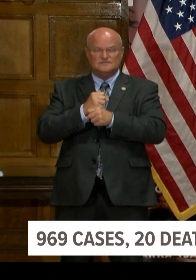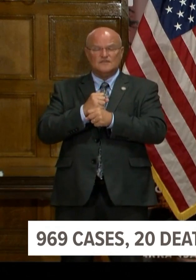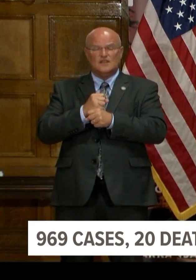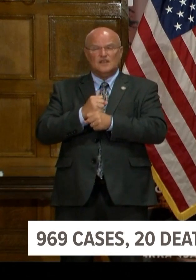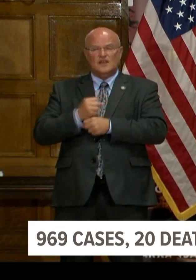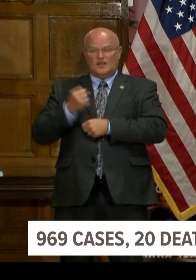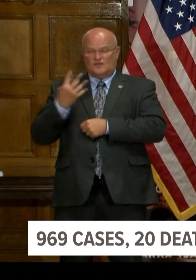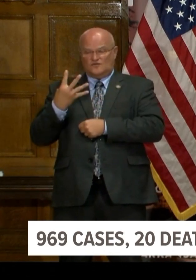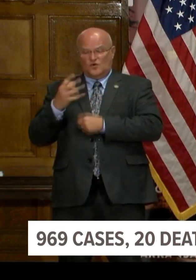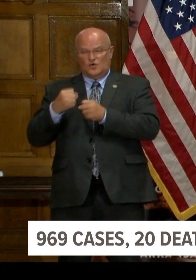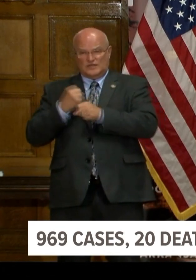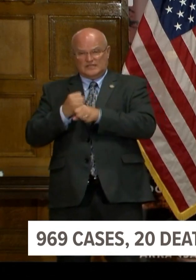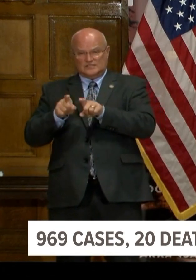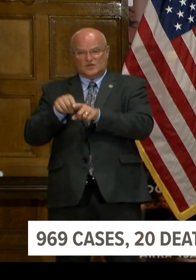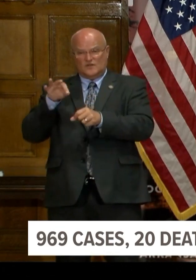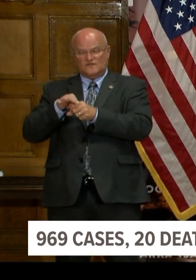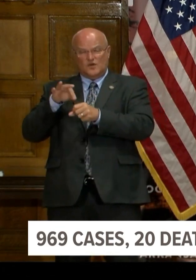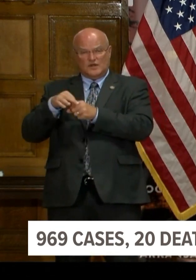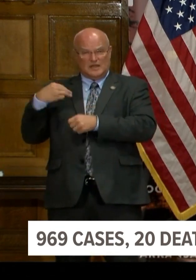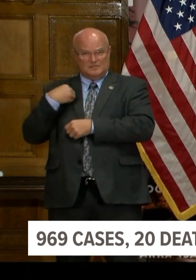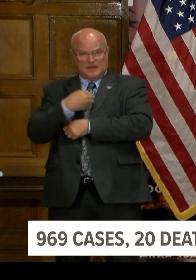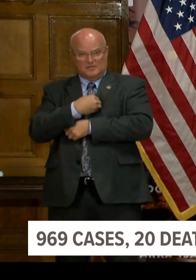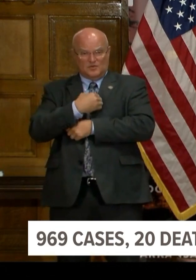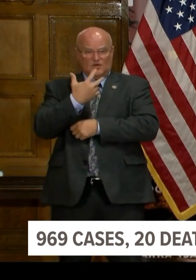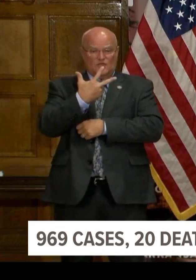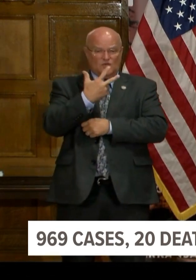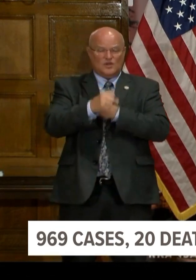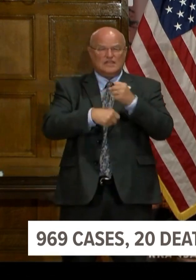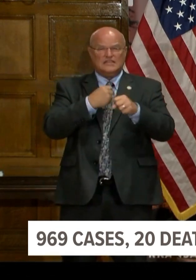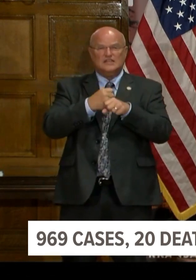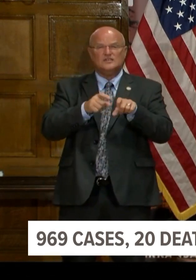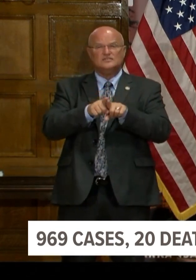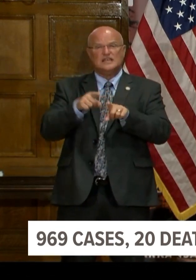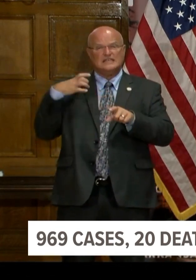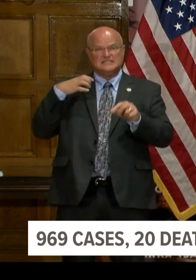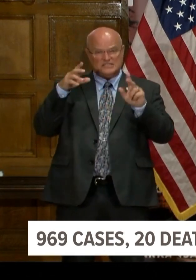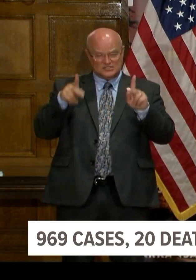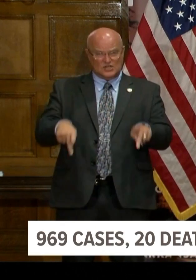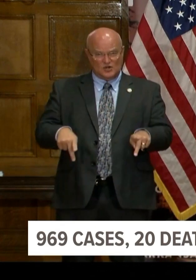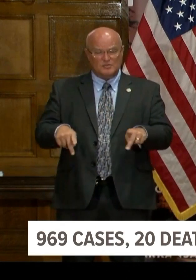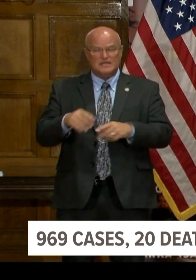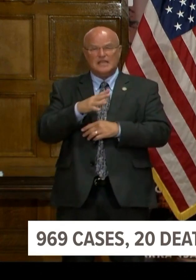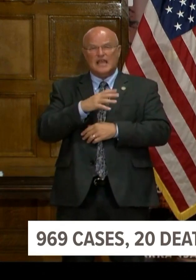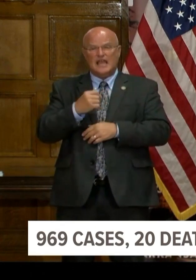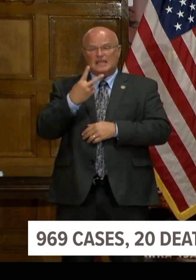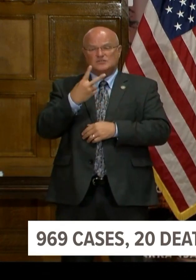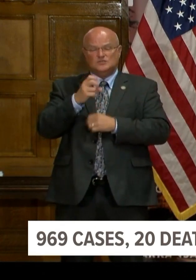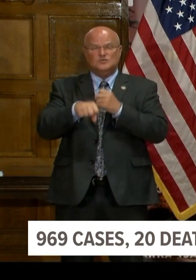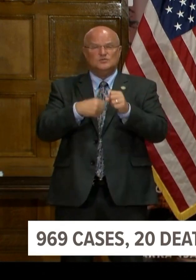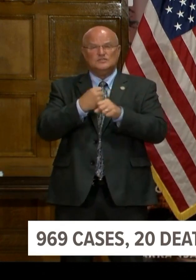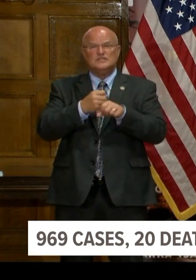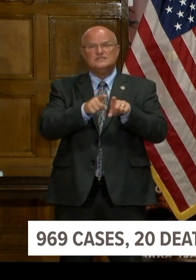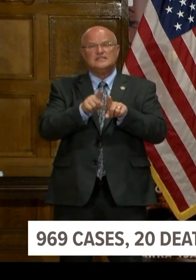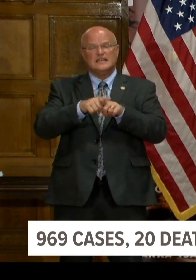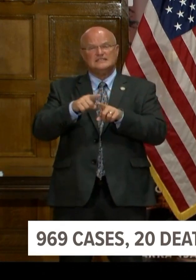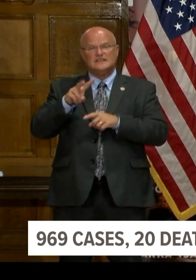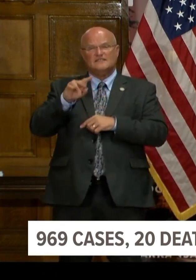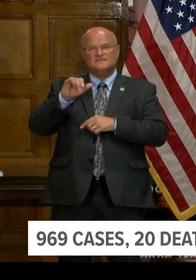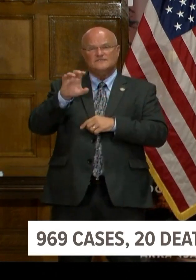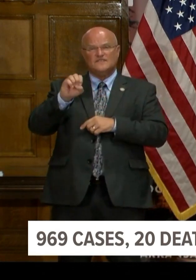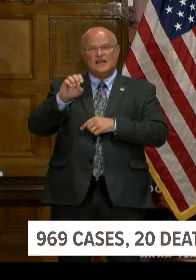as a regular voting member, 3 years as a chairman, and 2 years as vice